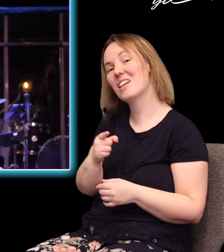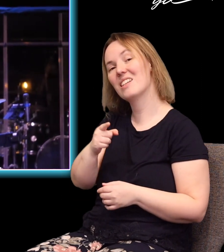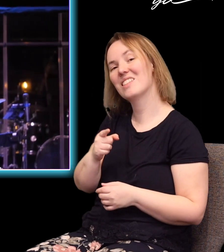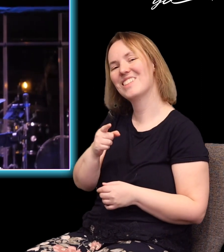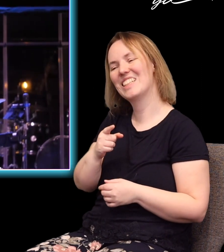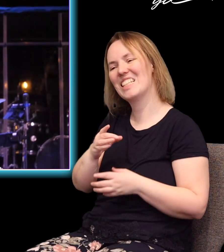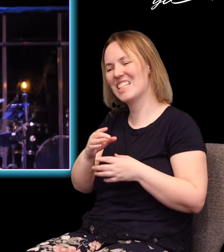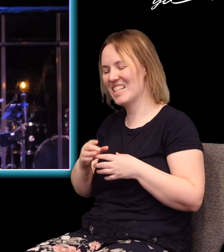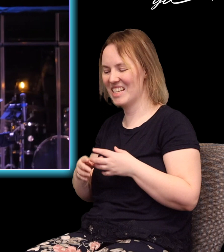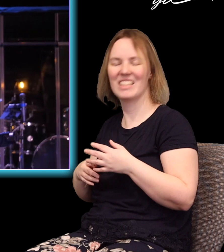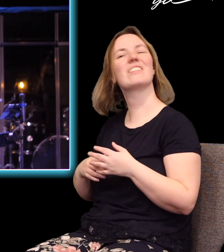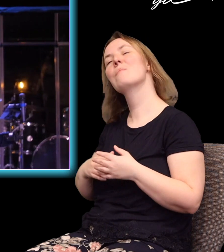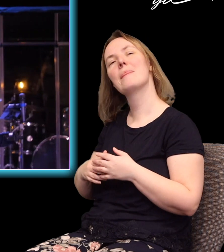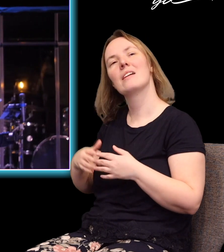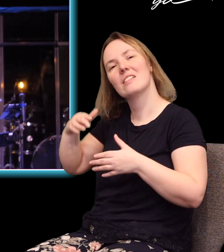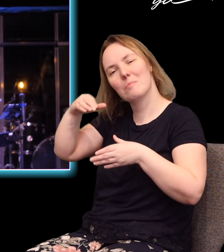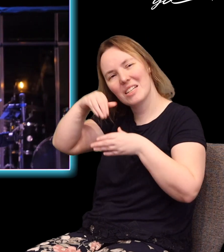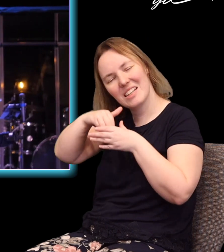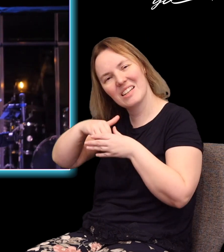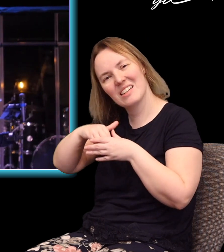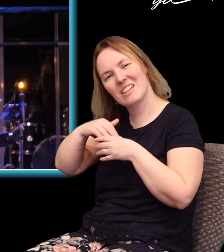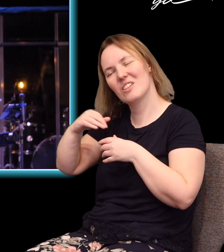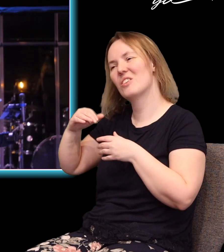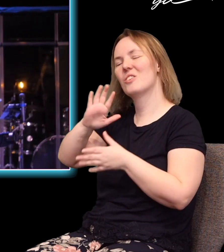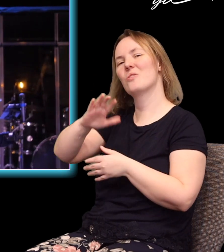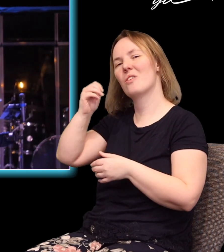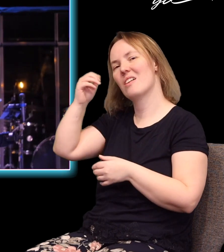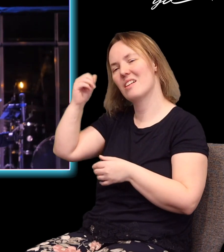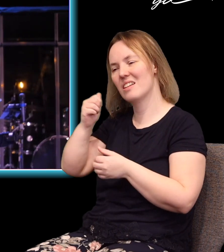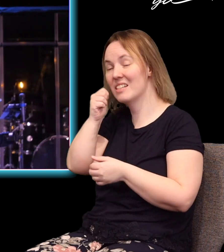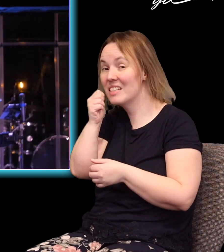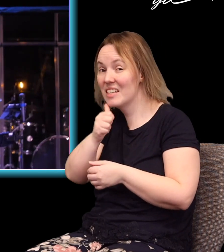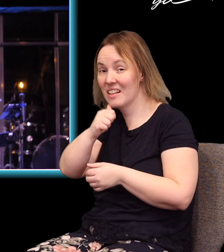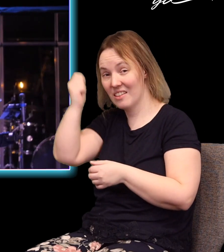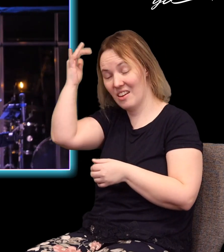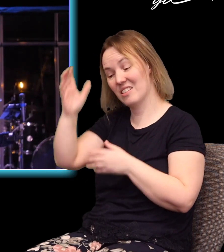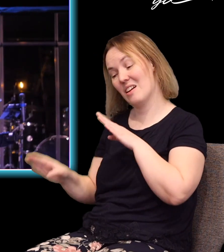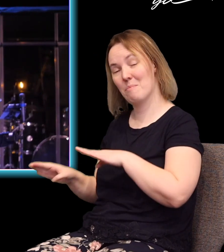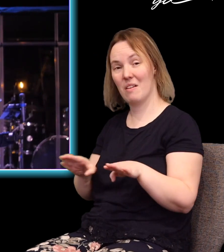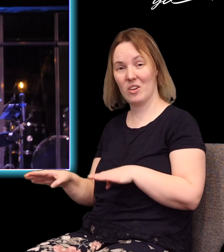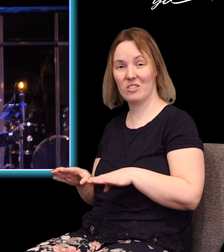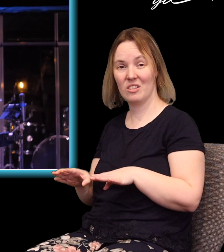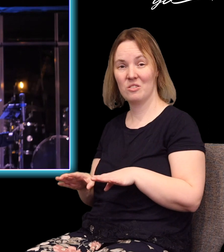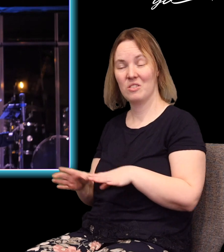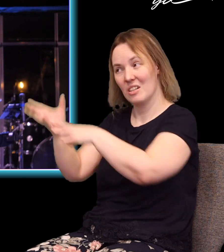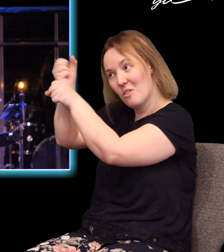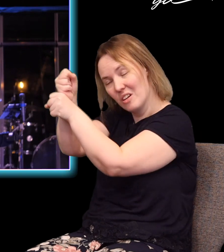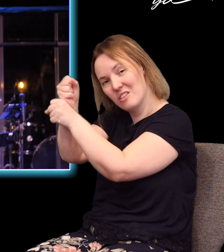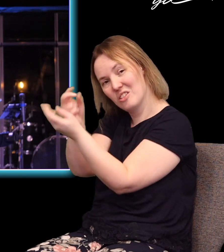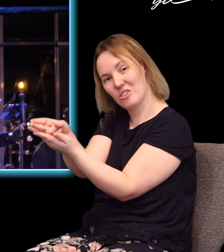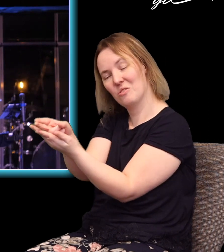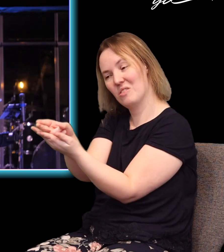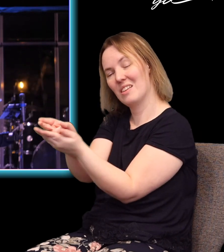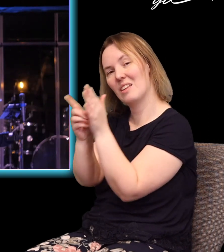deeply interwoven into your daily thoughts and behaviors. And what that means is that you have to learn to hold on to the truth